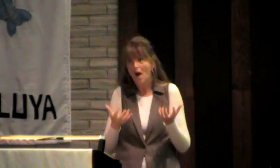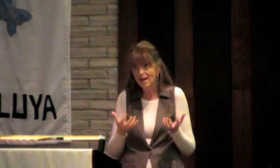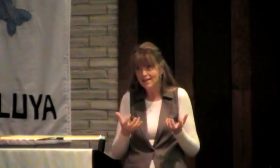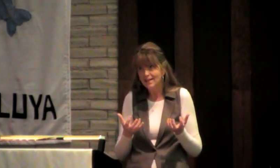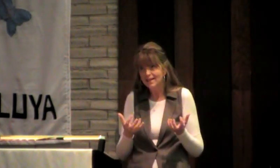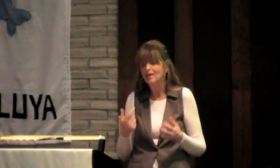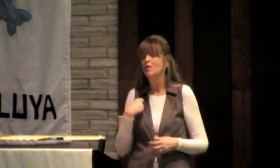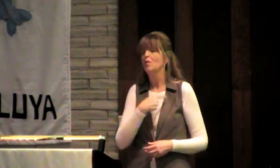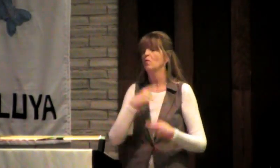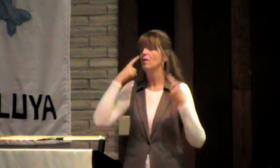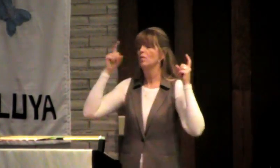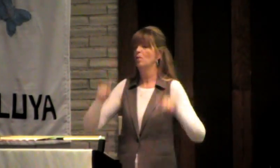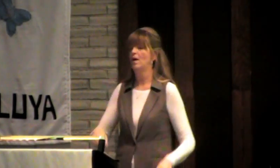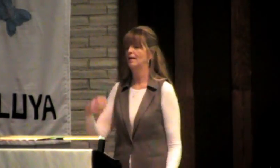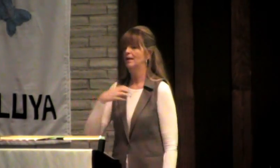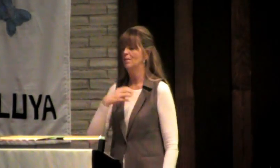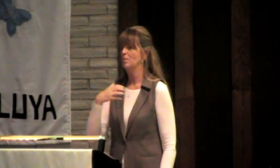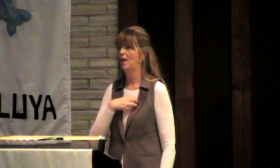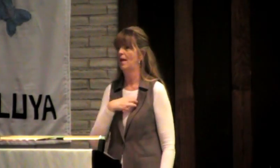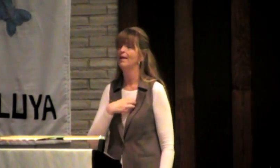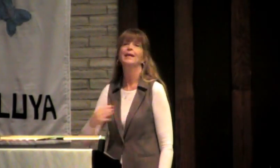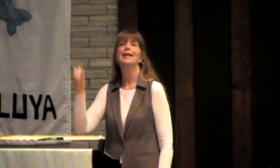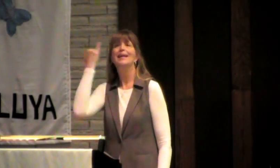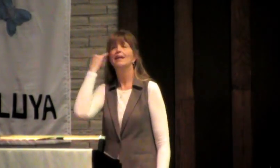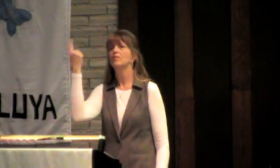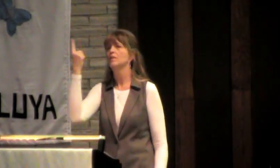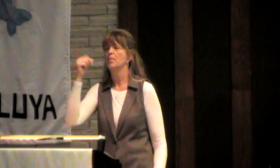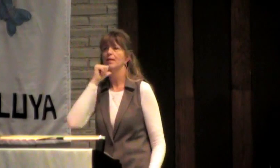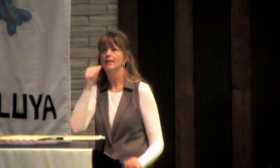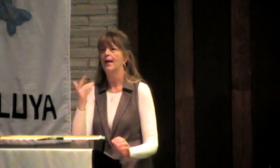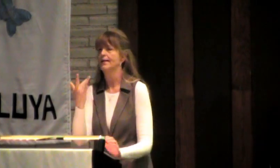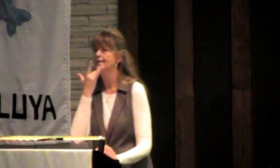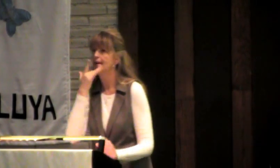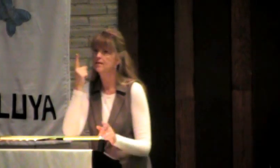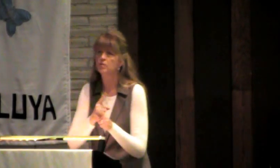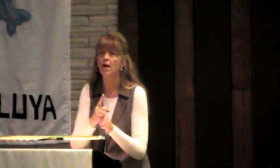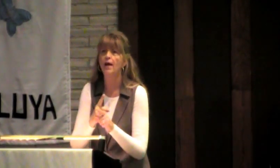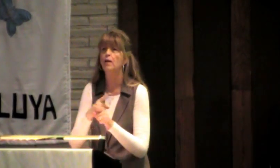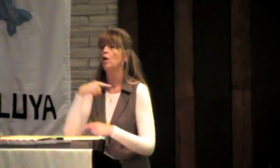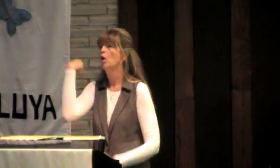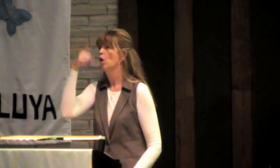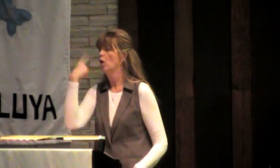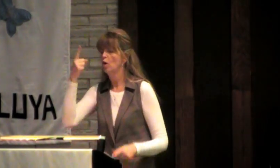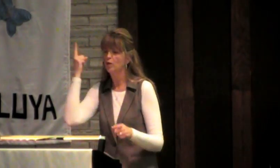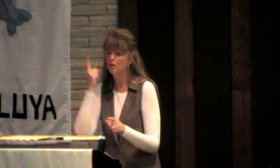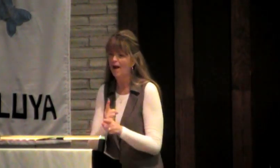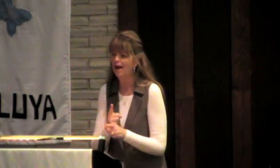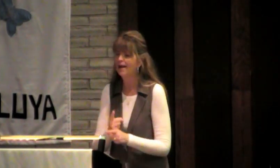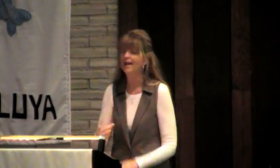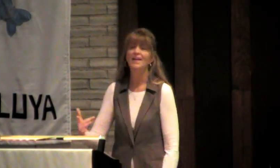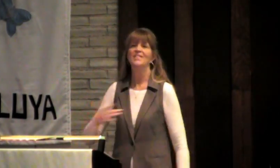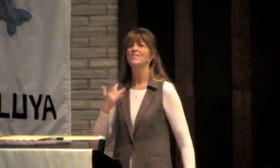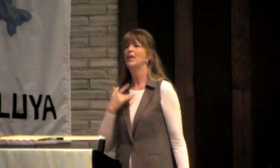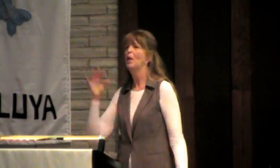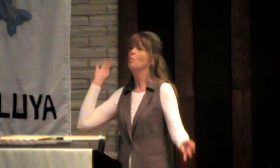want, we cry and complain. If something is not taste right or look right or